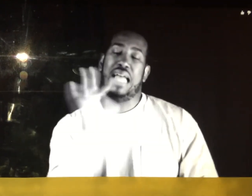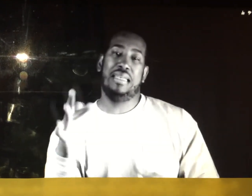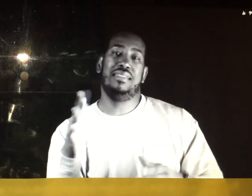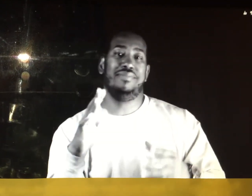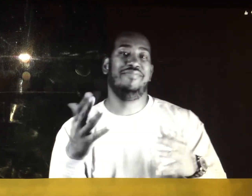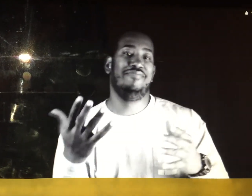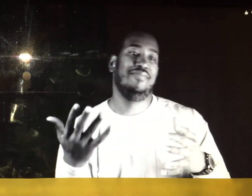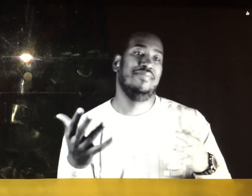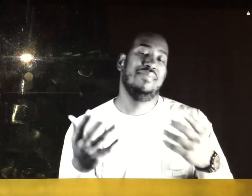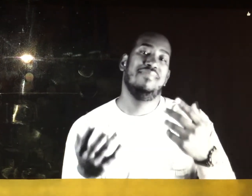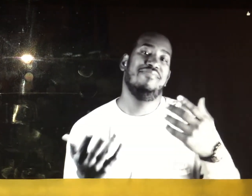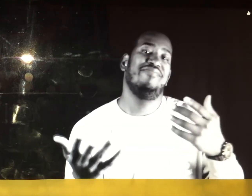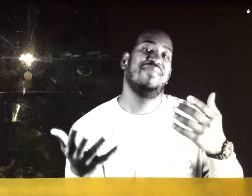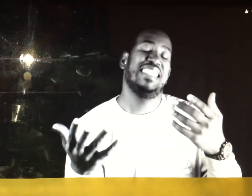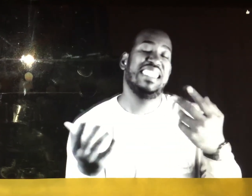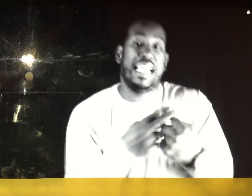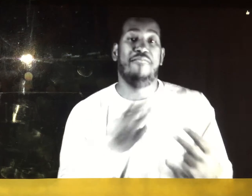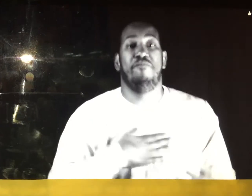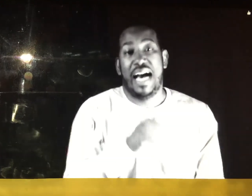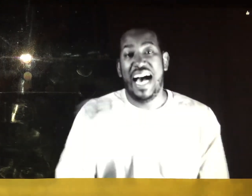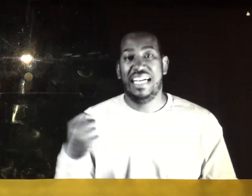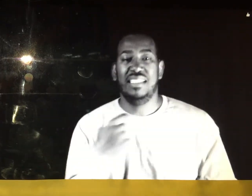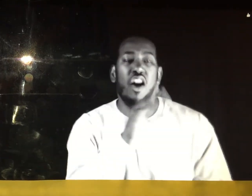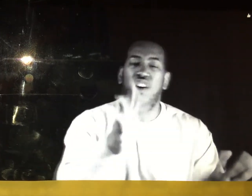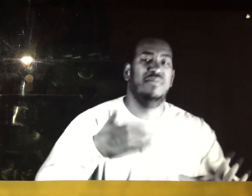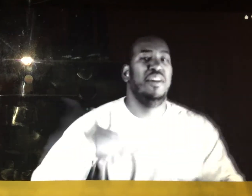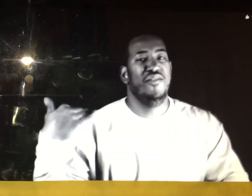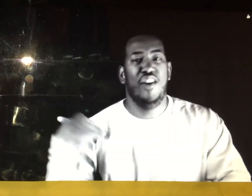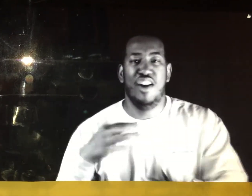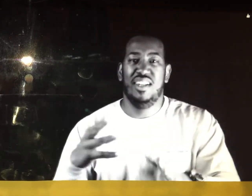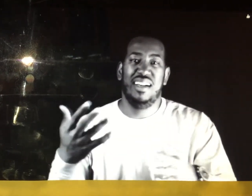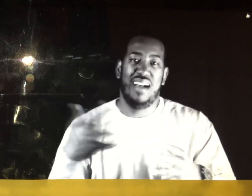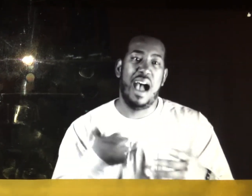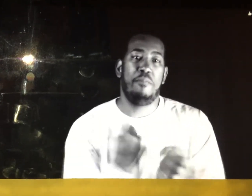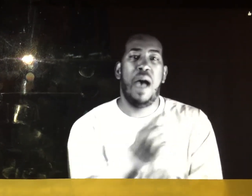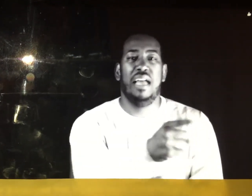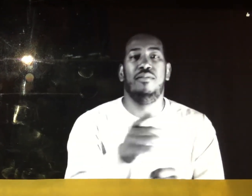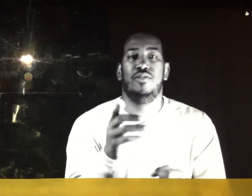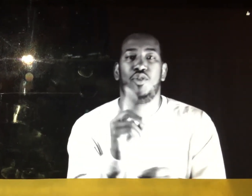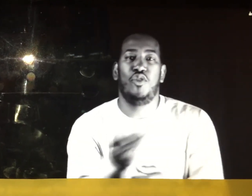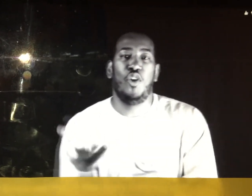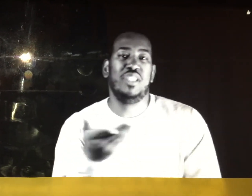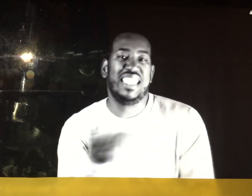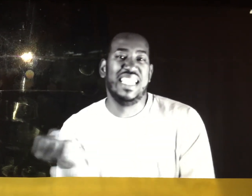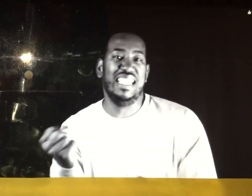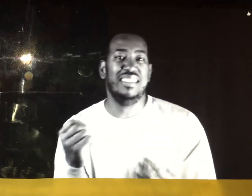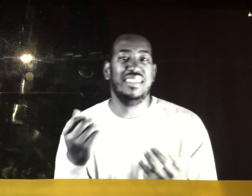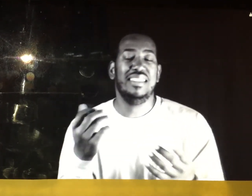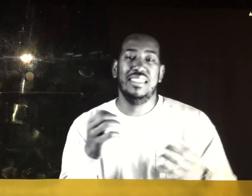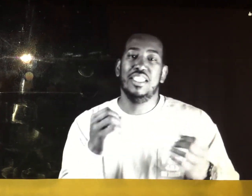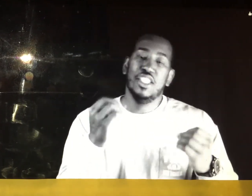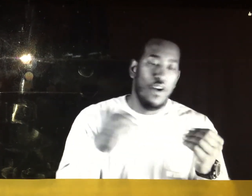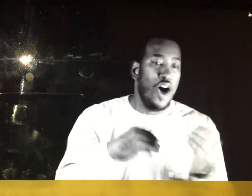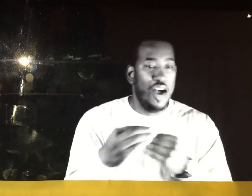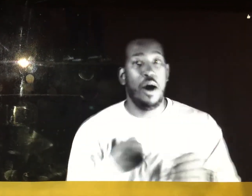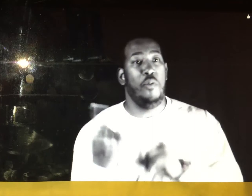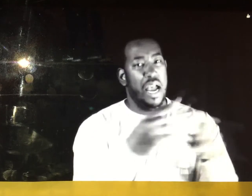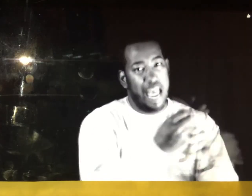And I was like, oh, crap. So, luckily the coach actually saved my ass. He said, a few things.